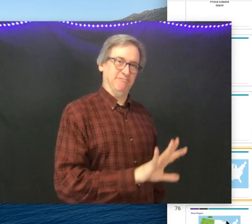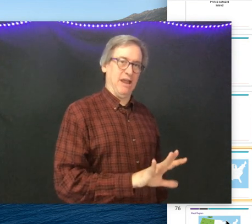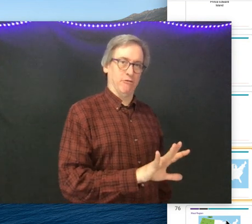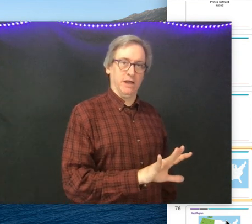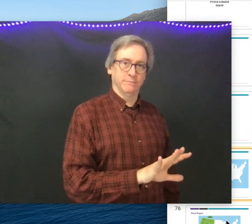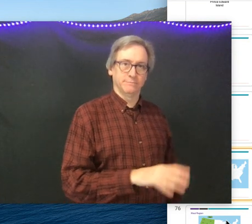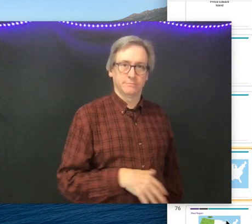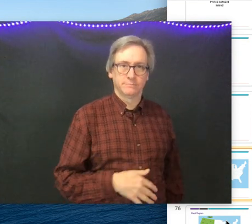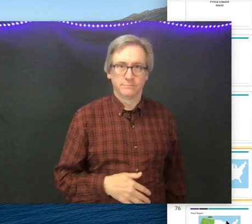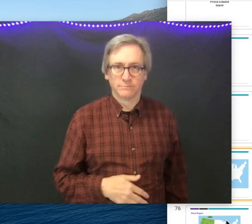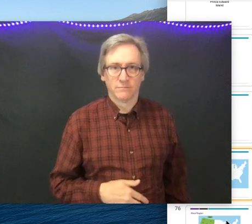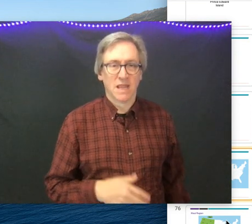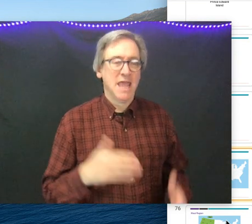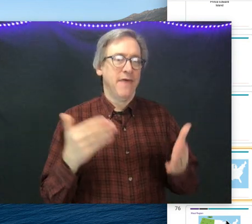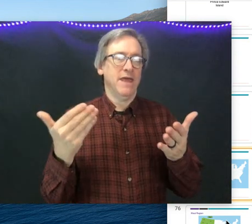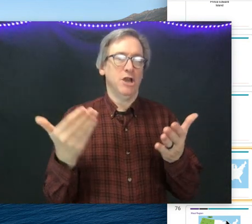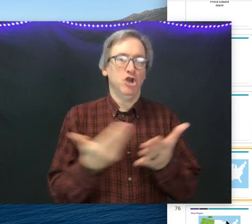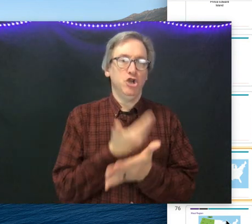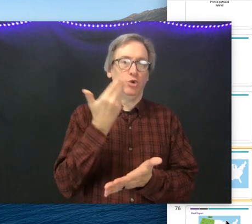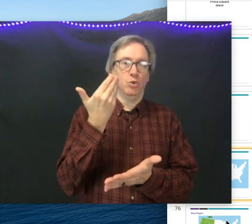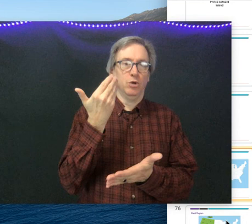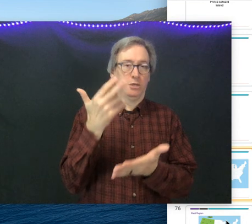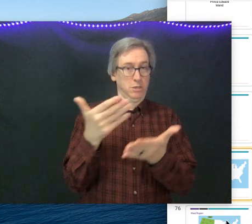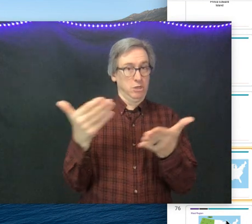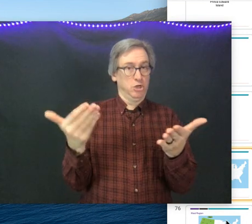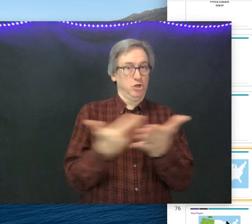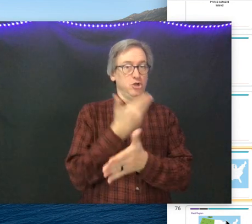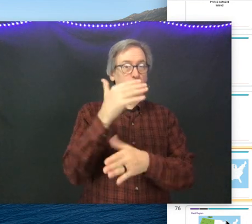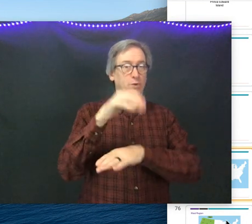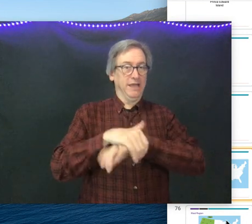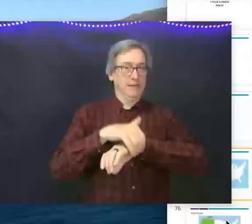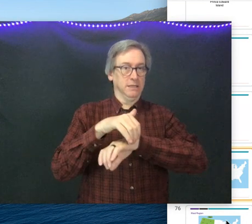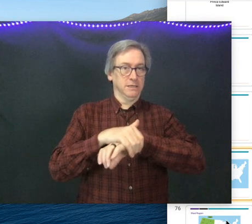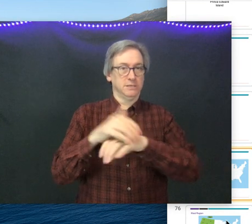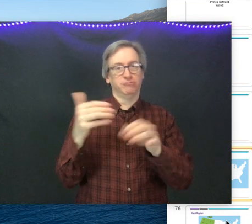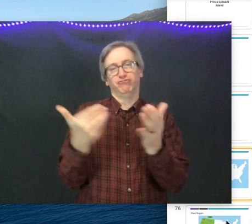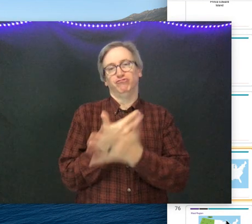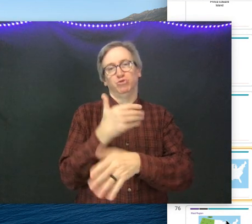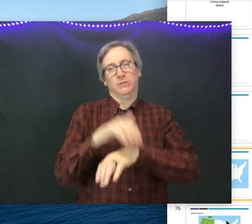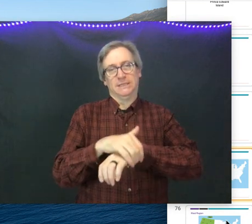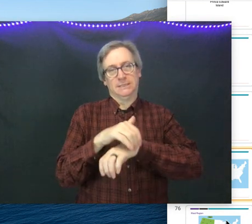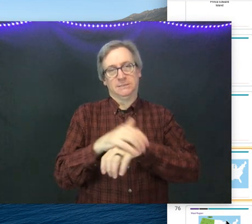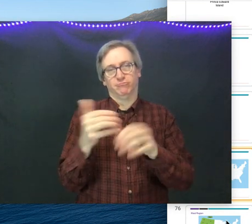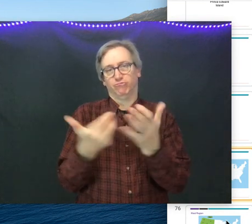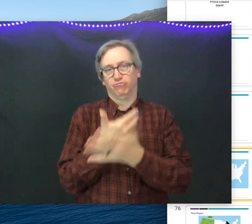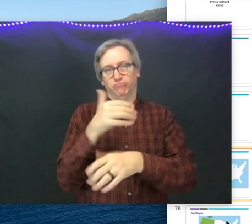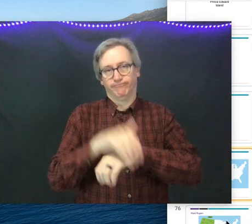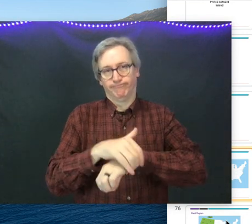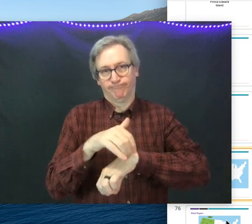southwest area. Then New England.